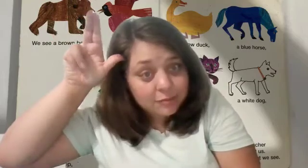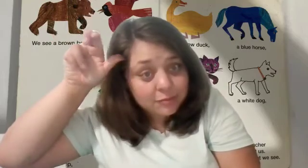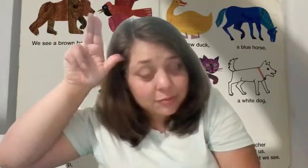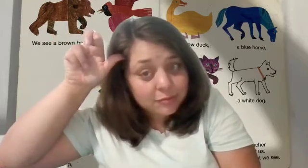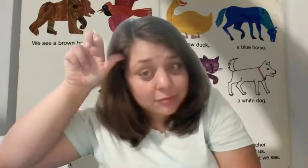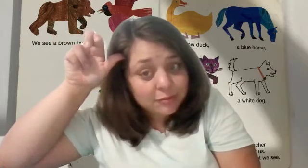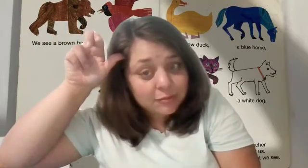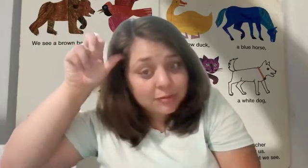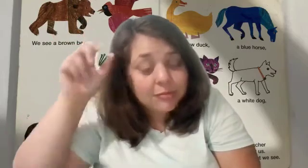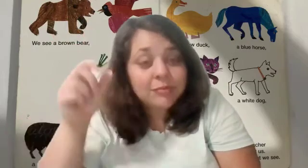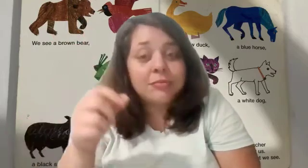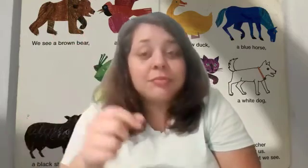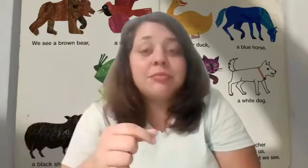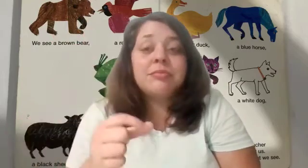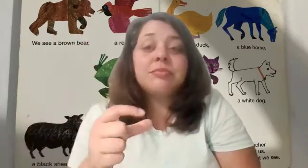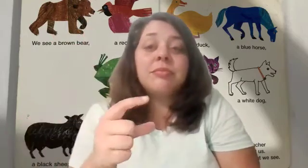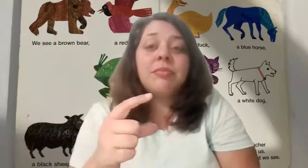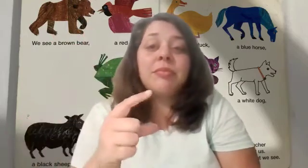horse,